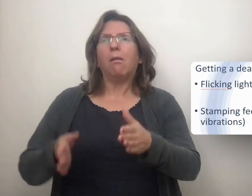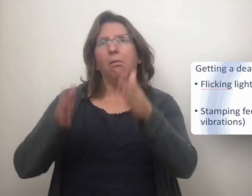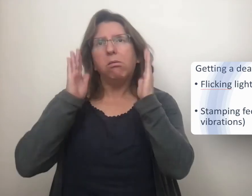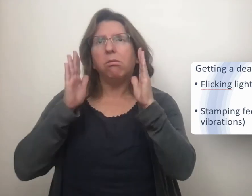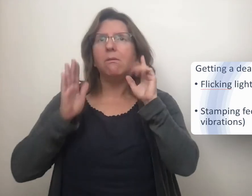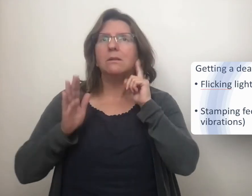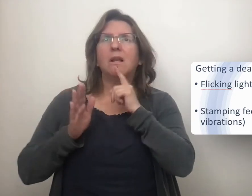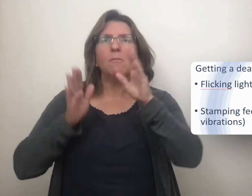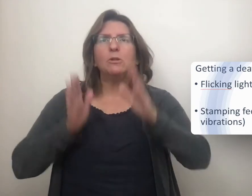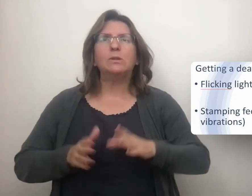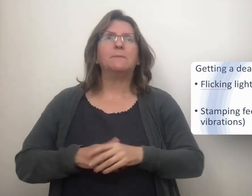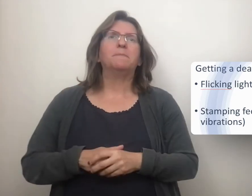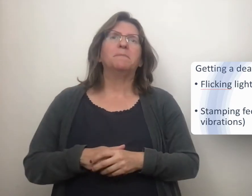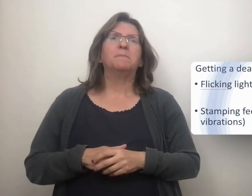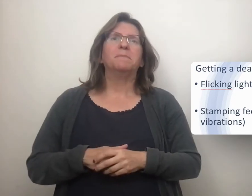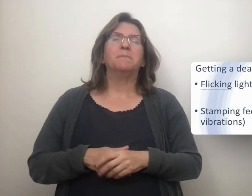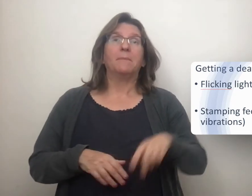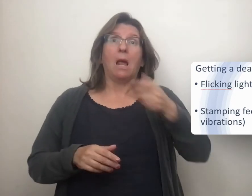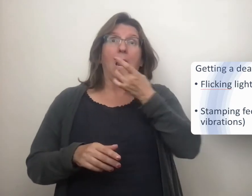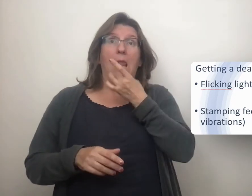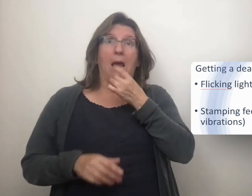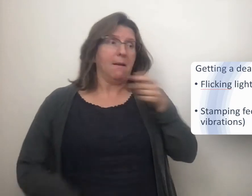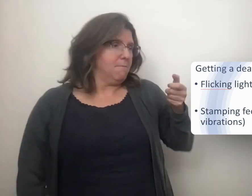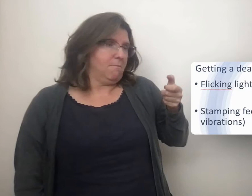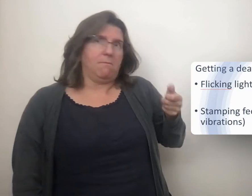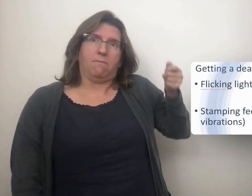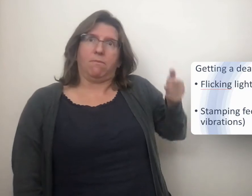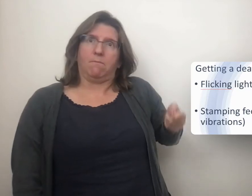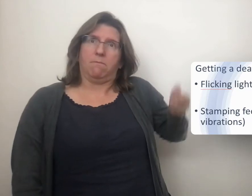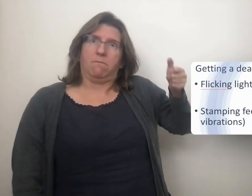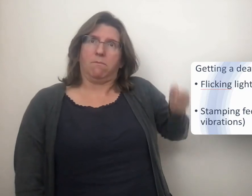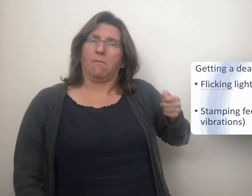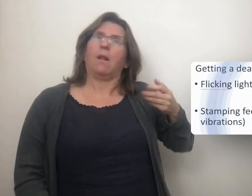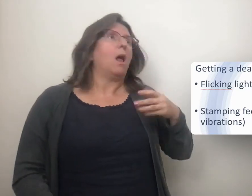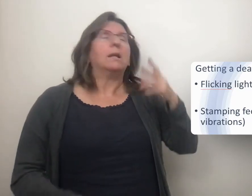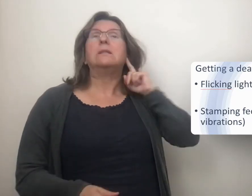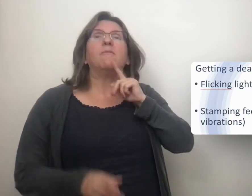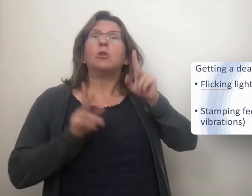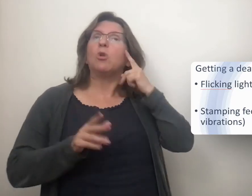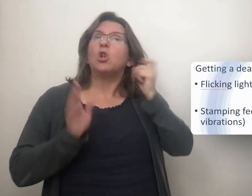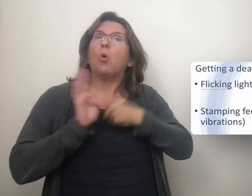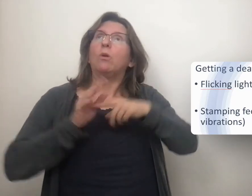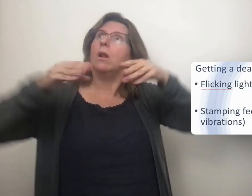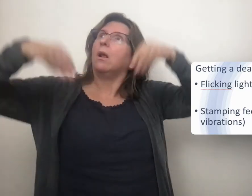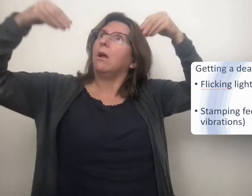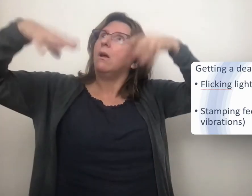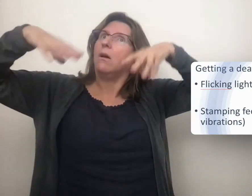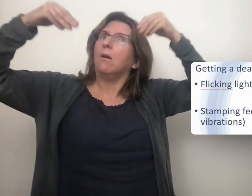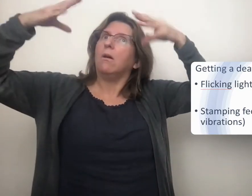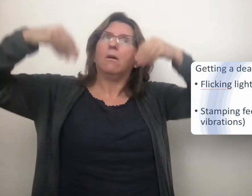Other appropriate ways to get a deaf person's attention is to flick the light switch on and off. That cues a deaf person immediately that